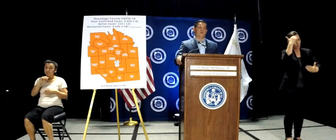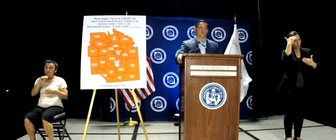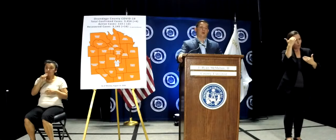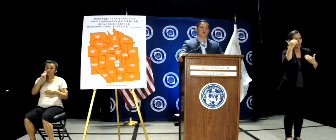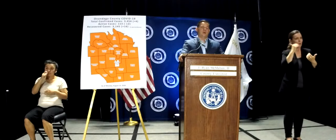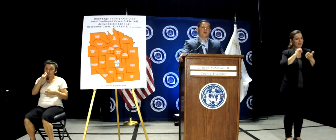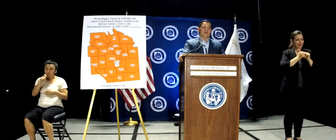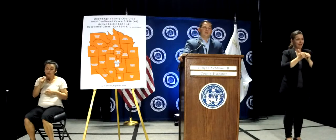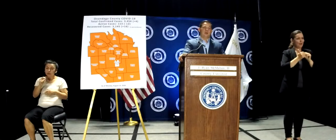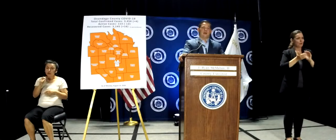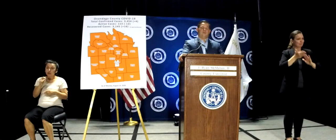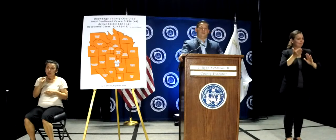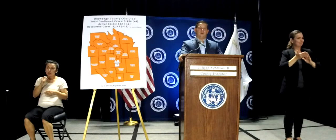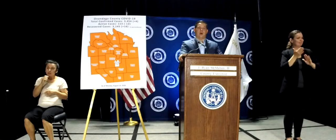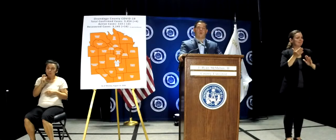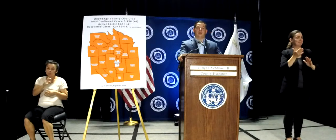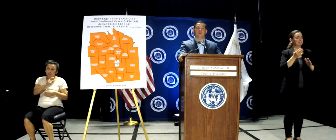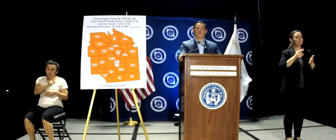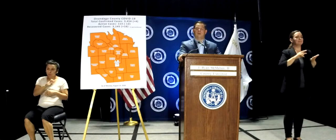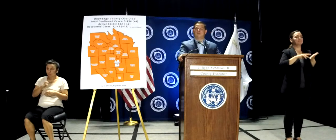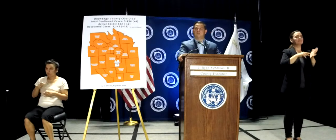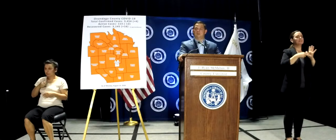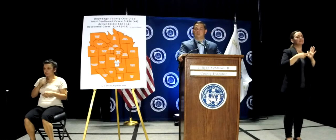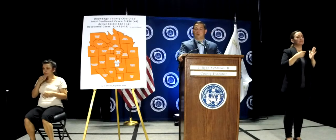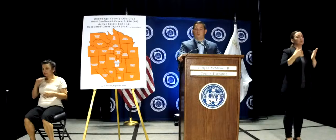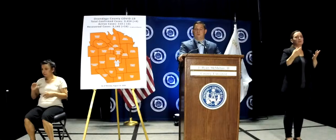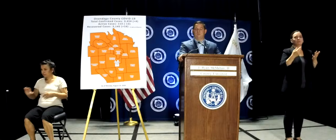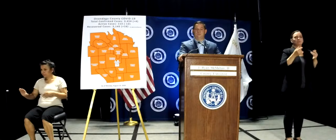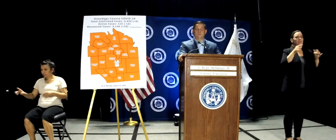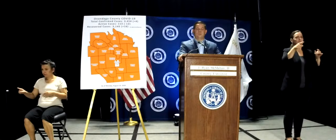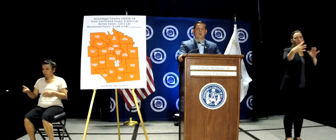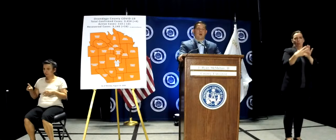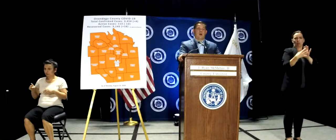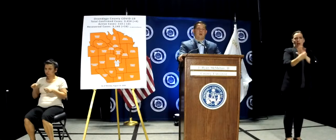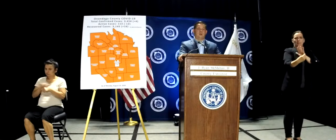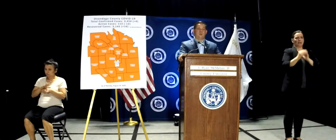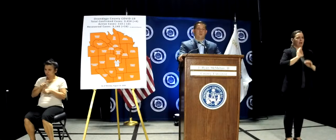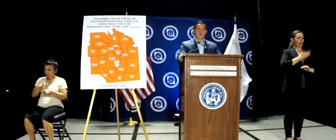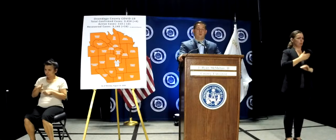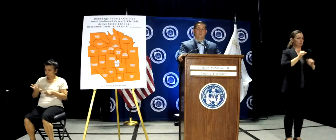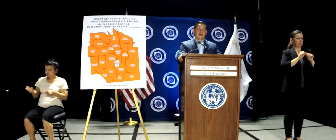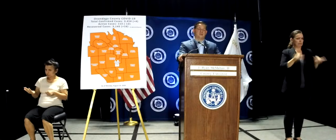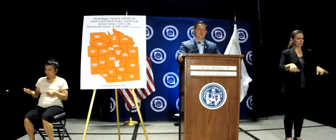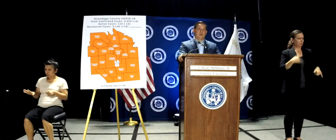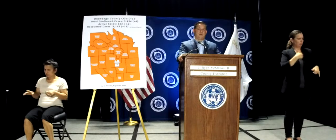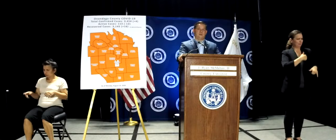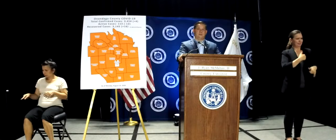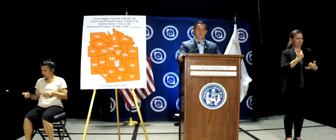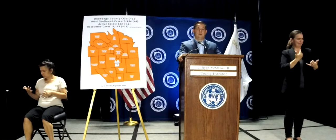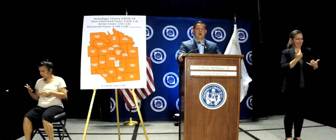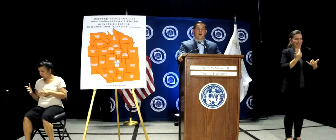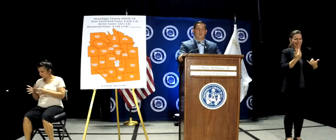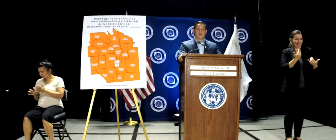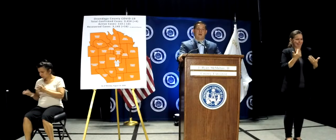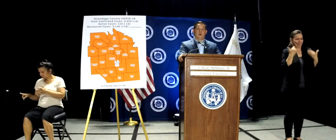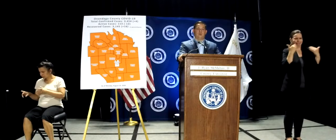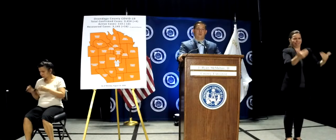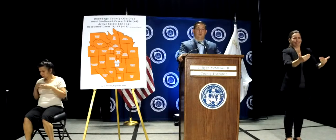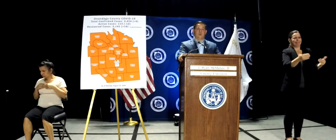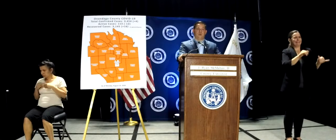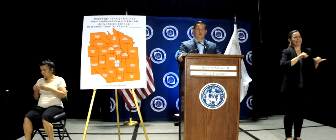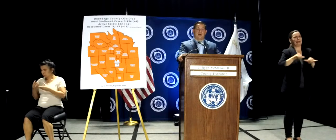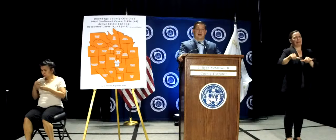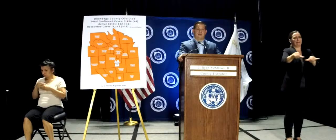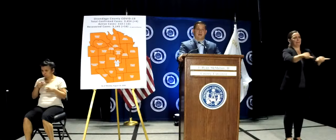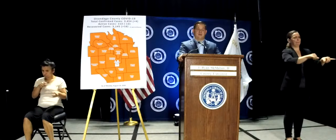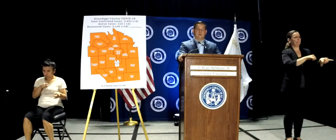going to look and try to figure out when you develop symptoms of COVID. We look back 2 days. We then go